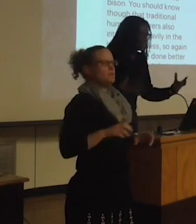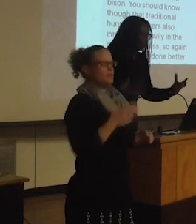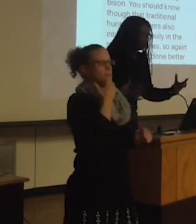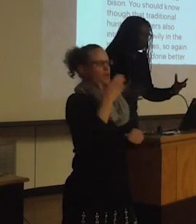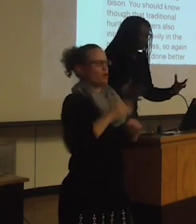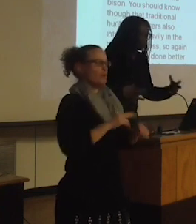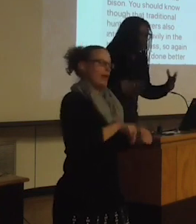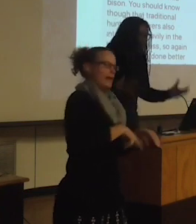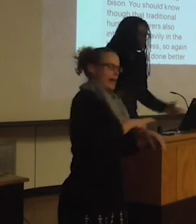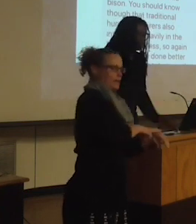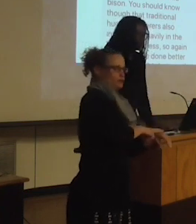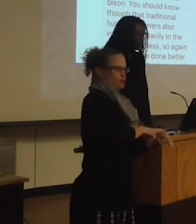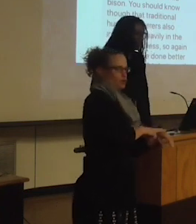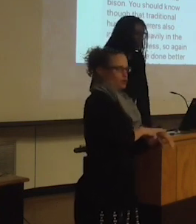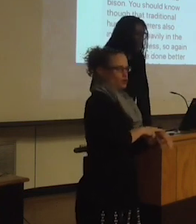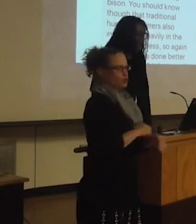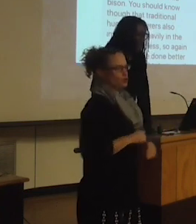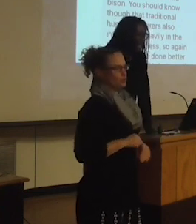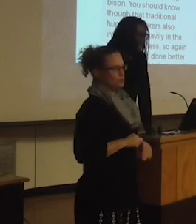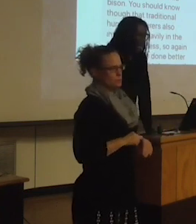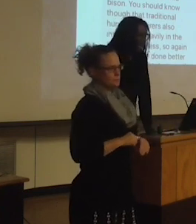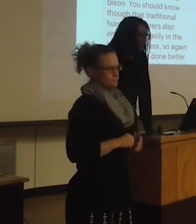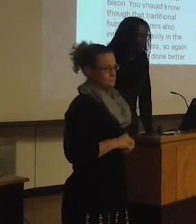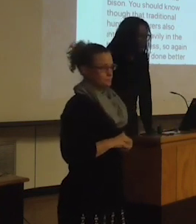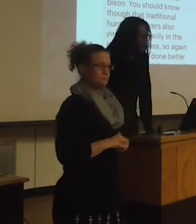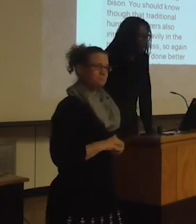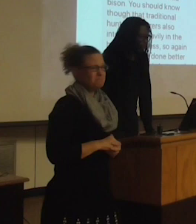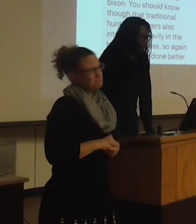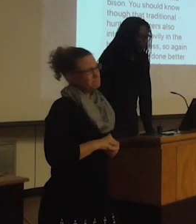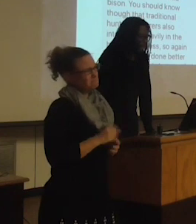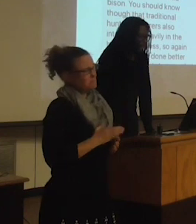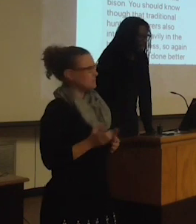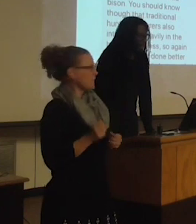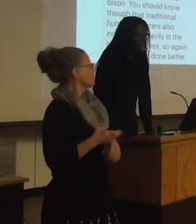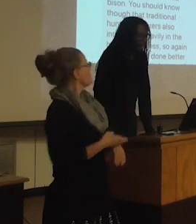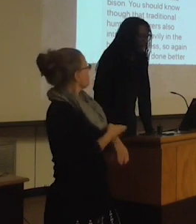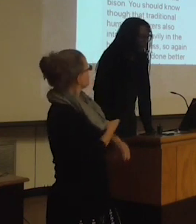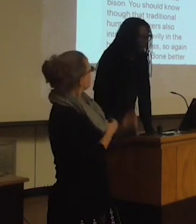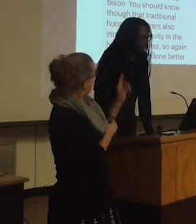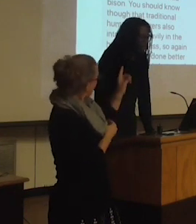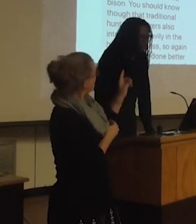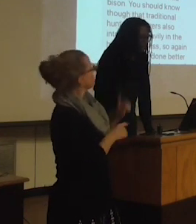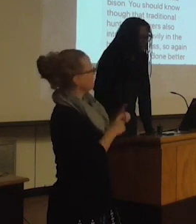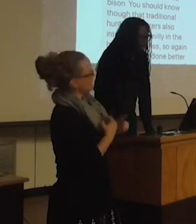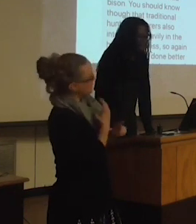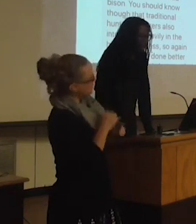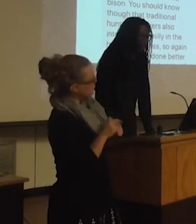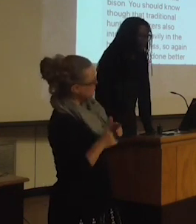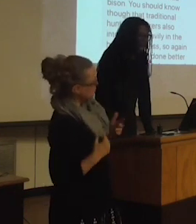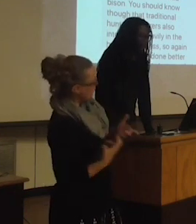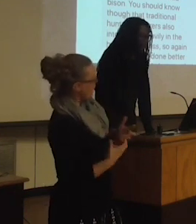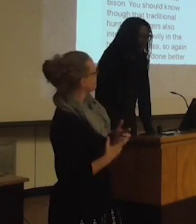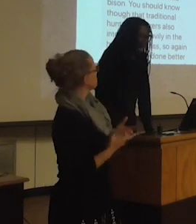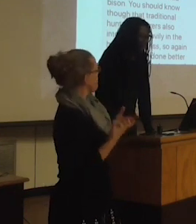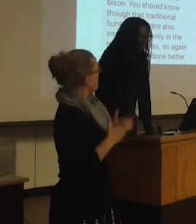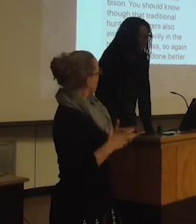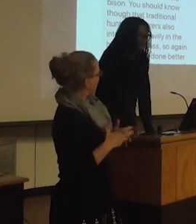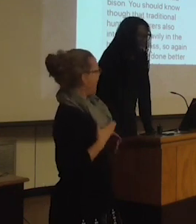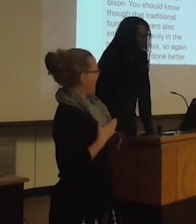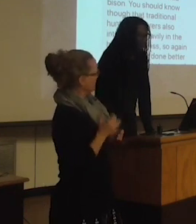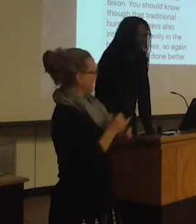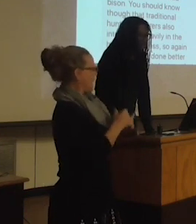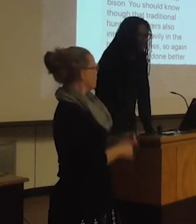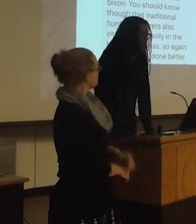than nature. Certainly there are things that can always be improved upon, but I doubt that's what you want. You don't want happier